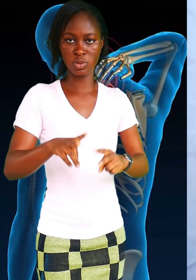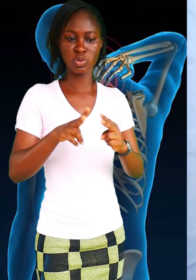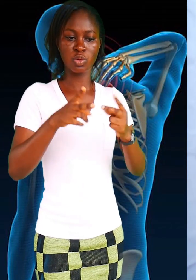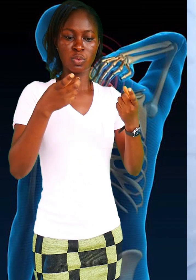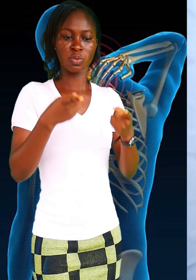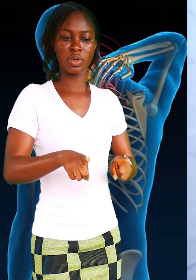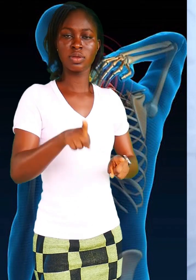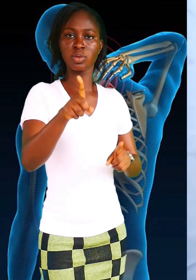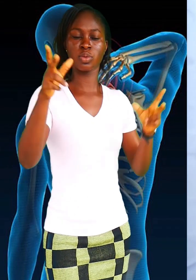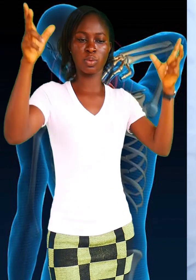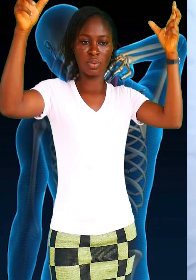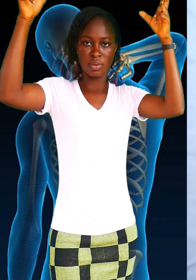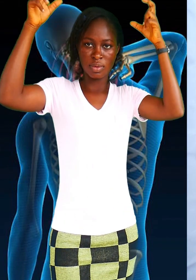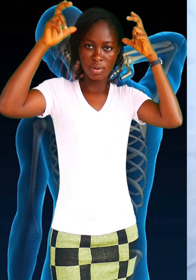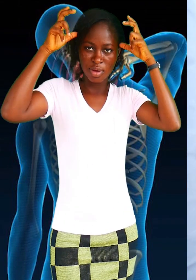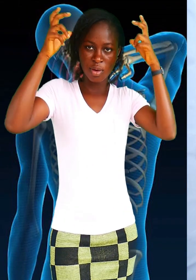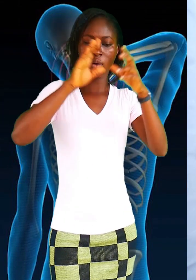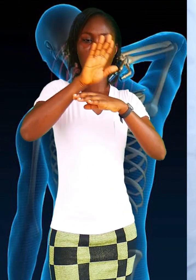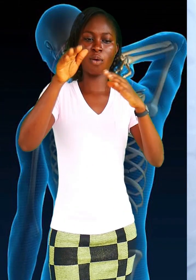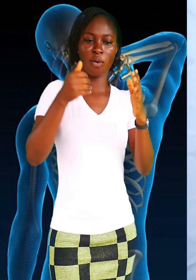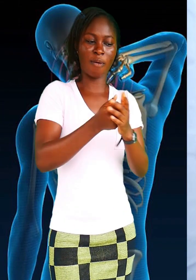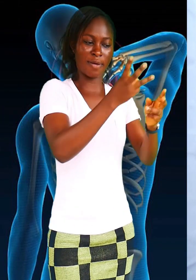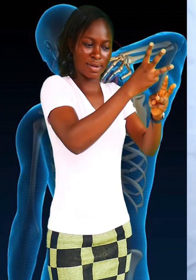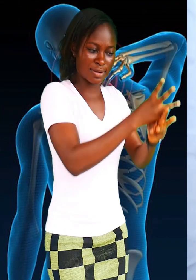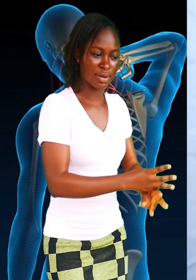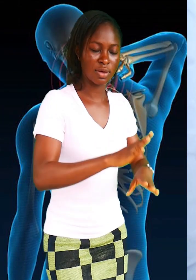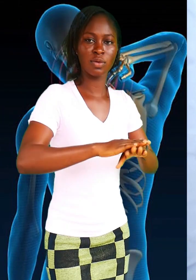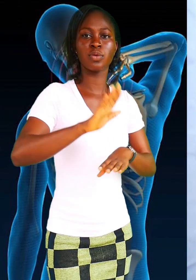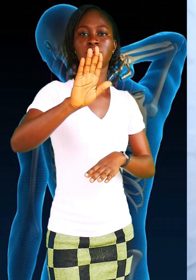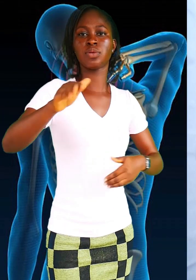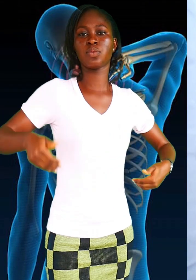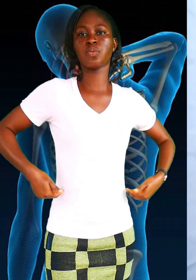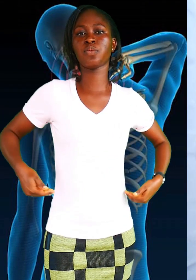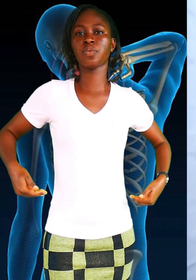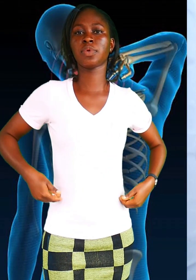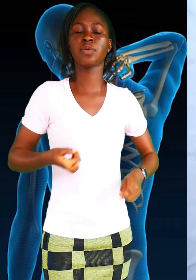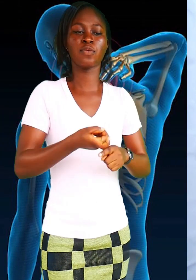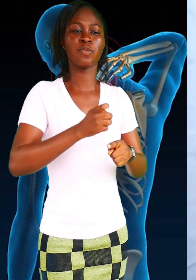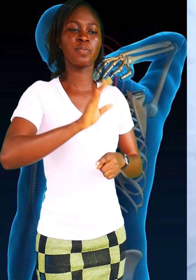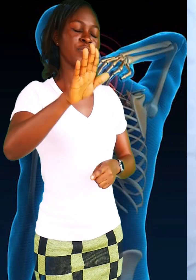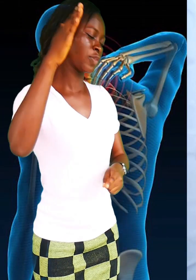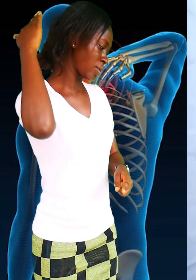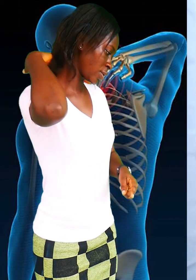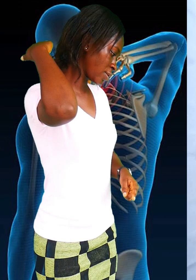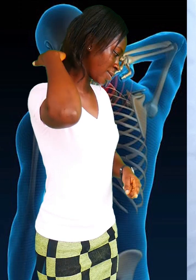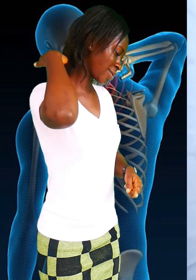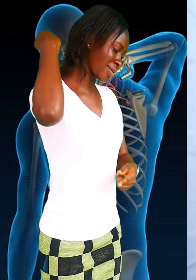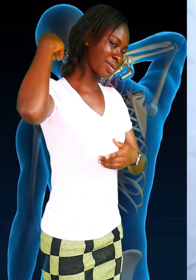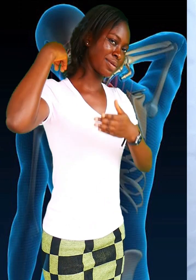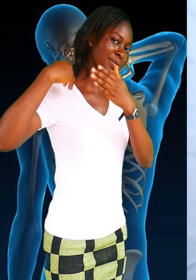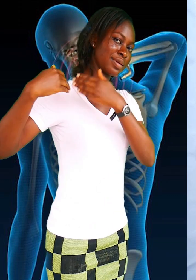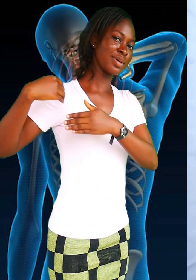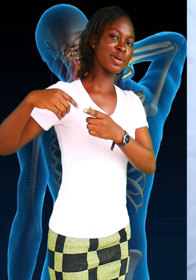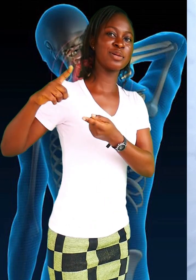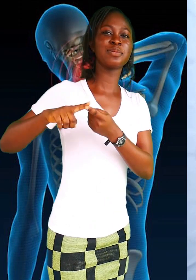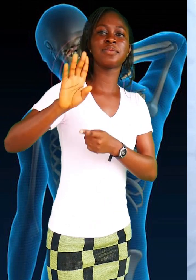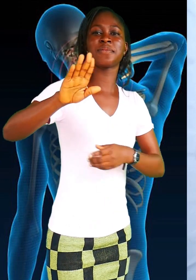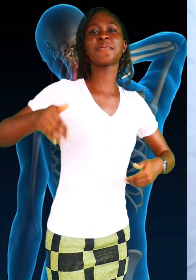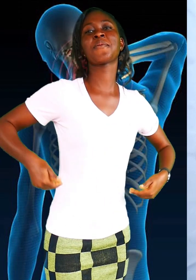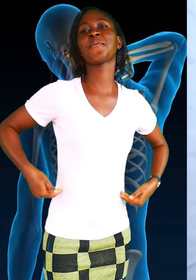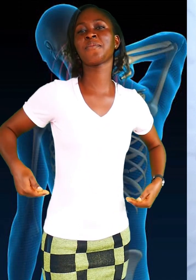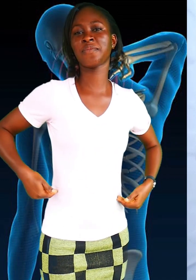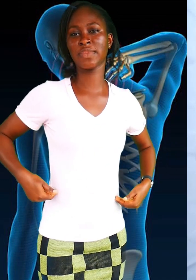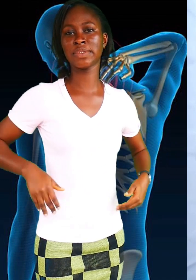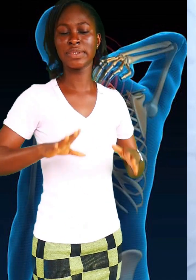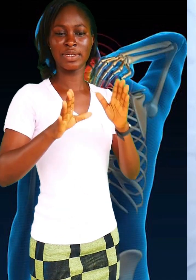utisu saya? Ninina could be usisi, a decamp bar or corchi, not a bone, ne fe a bar, usisi, no sisi